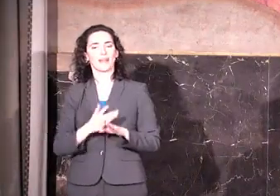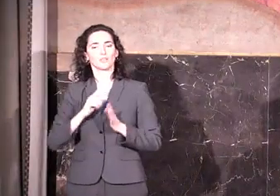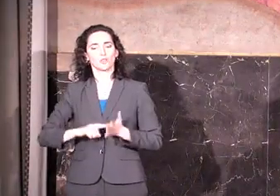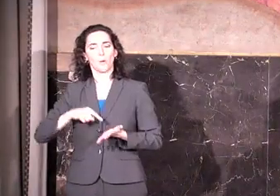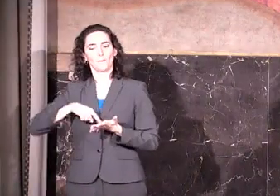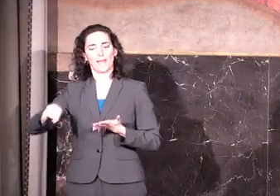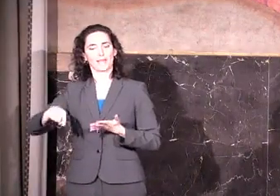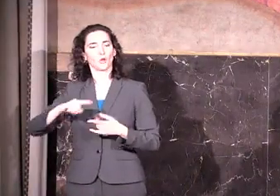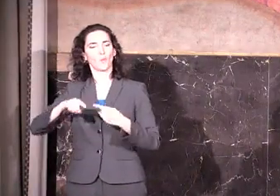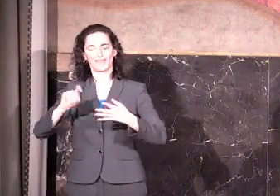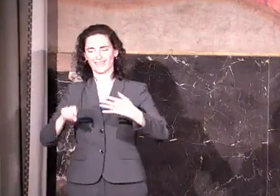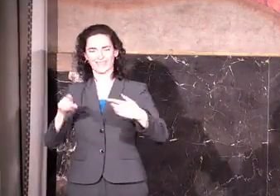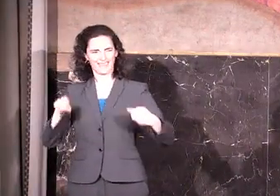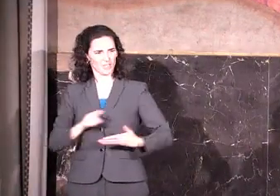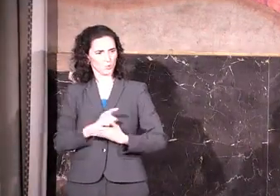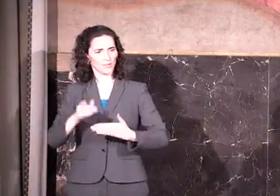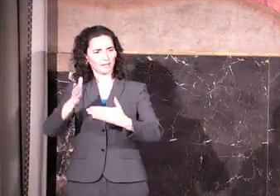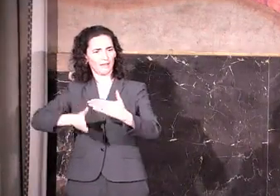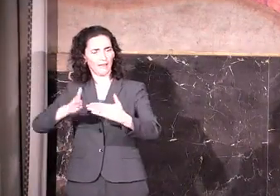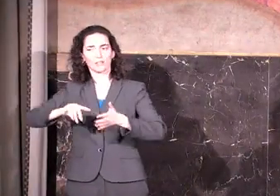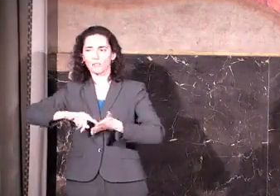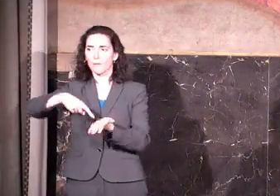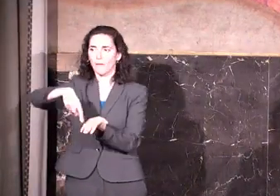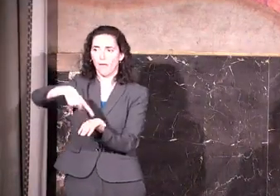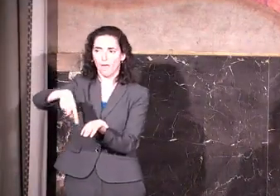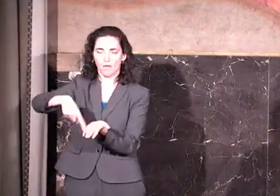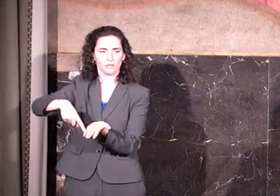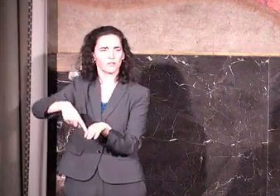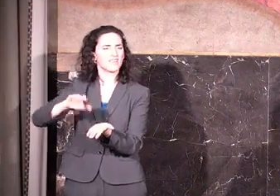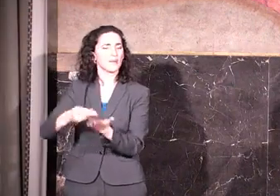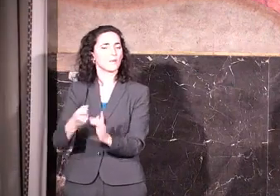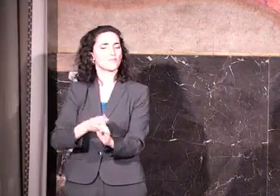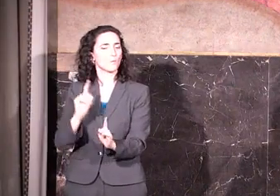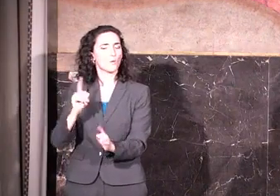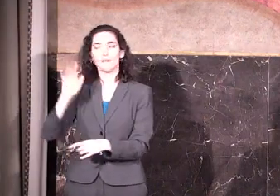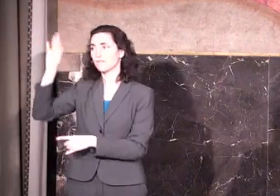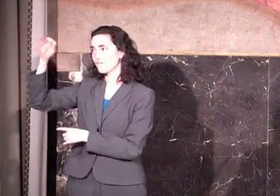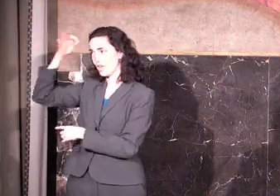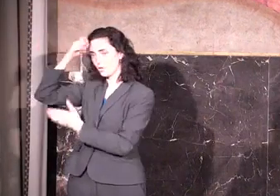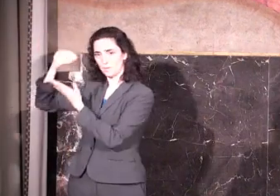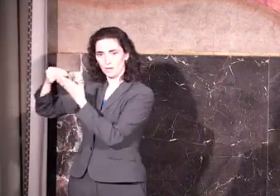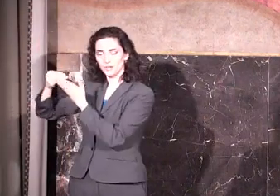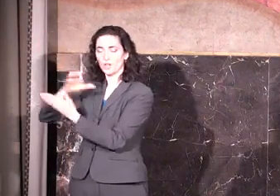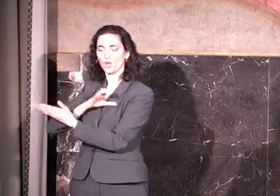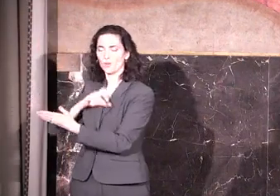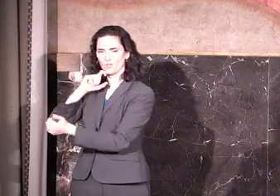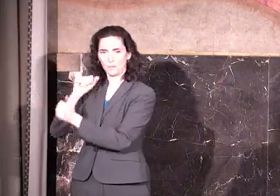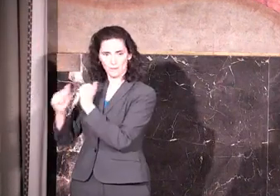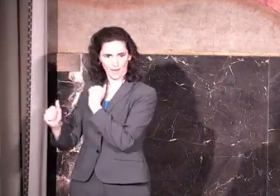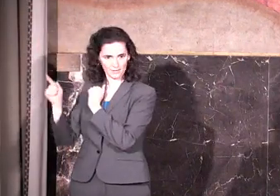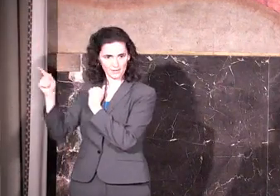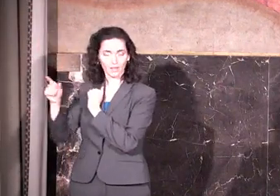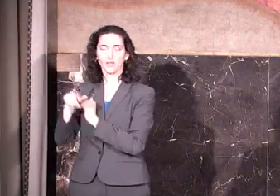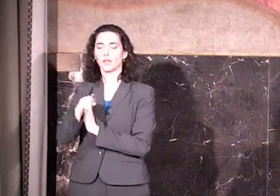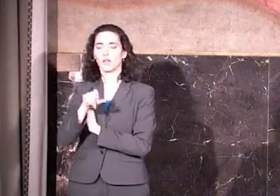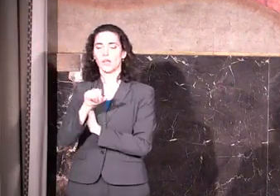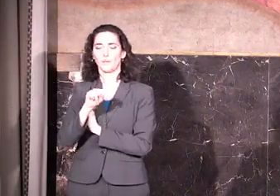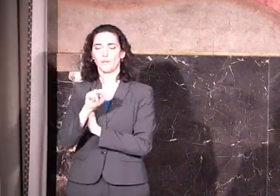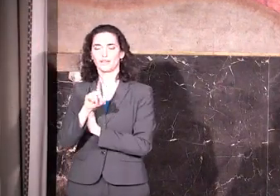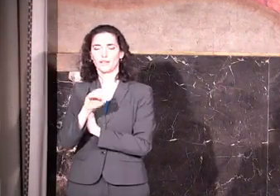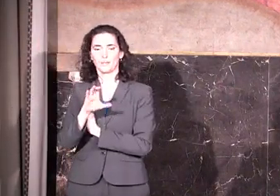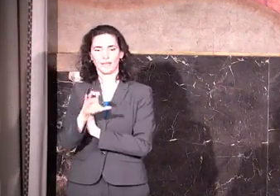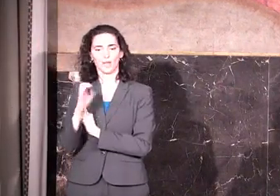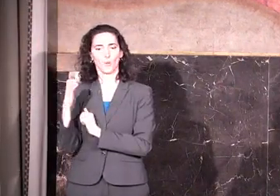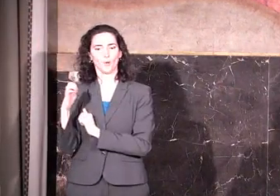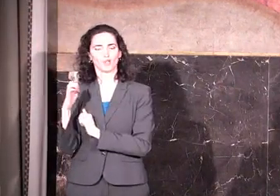These are federal dollars that were passed by Congress. It's the Pandemic Emergency Unemployment Assistance, and